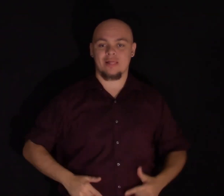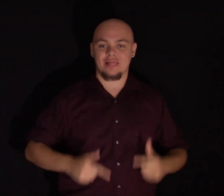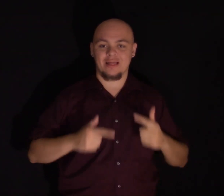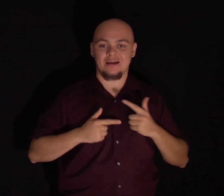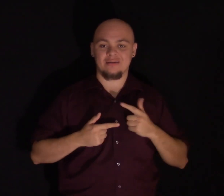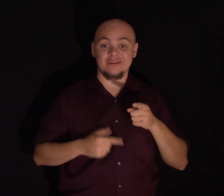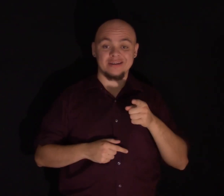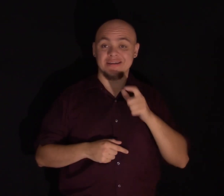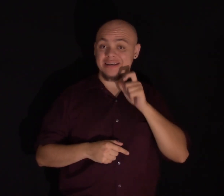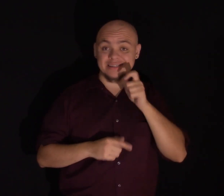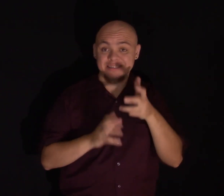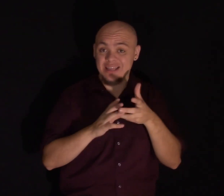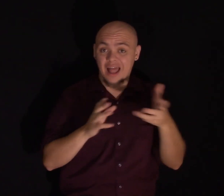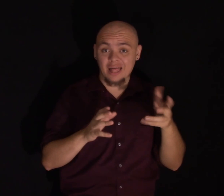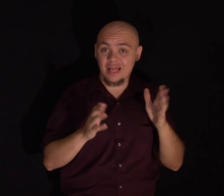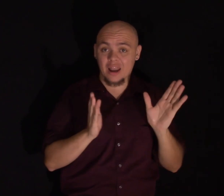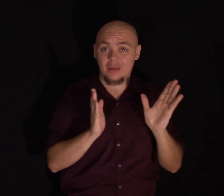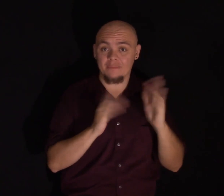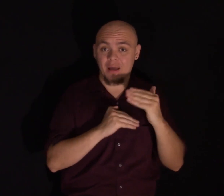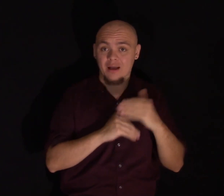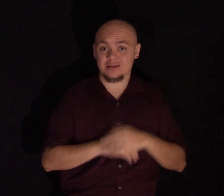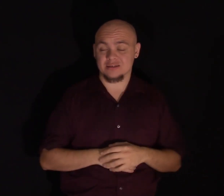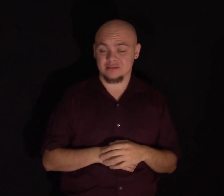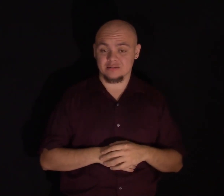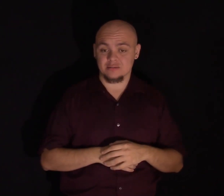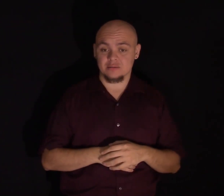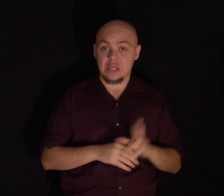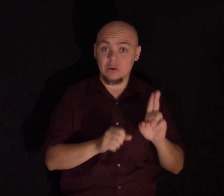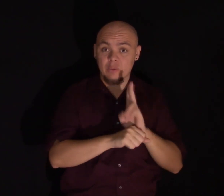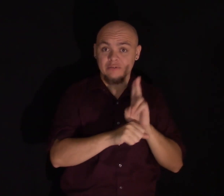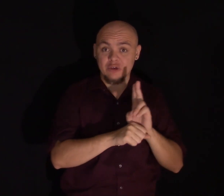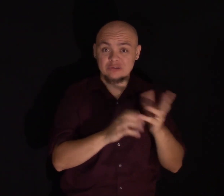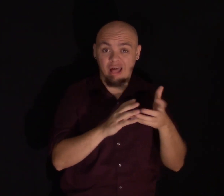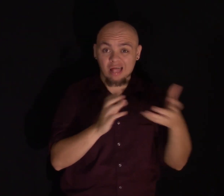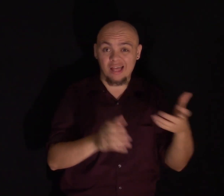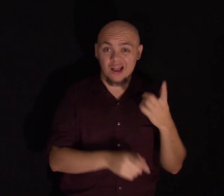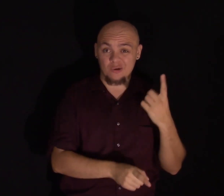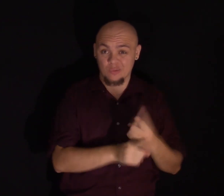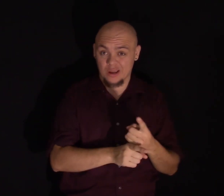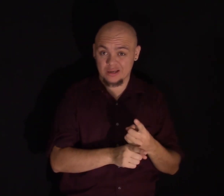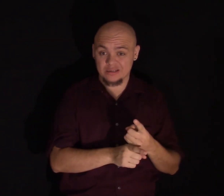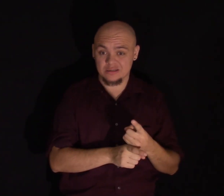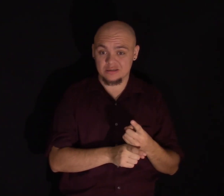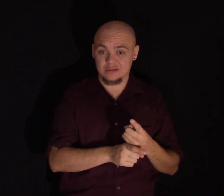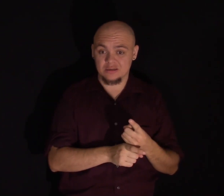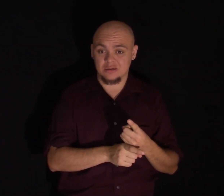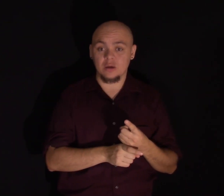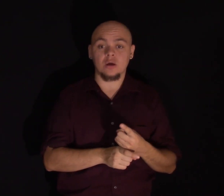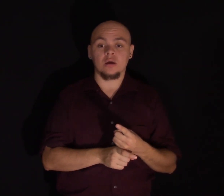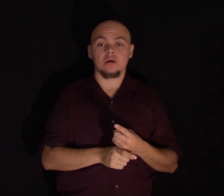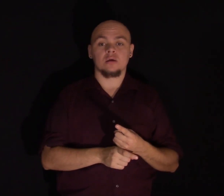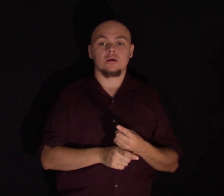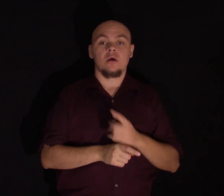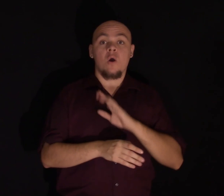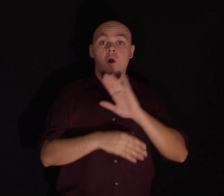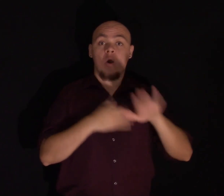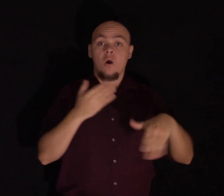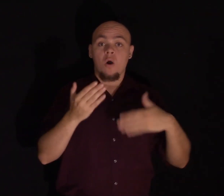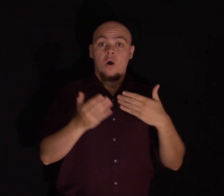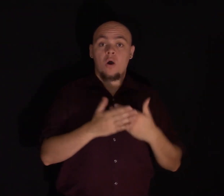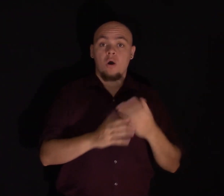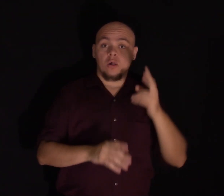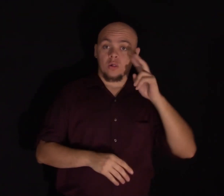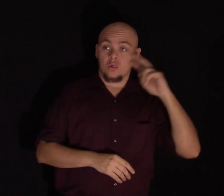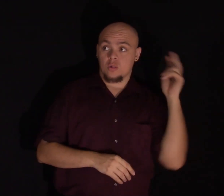that many boxes especially since we've already used a bunch of those so i think we need to all take a long